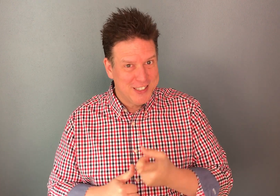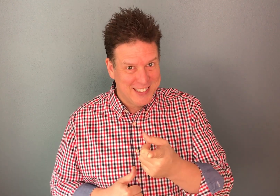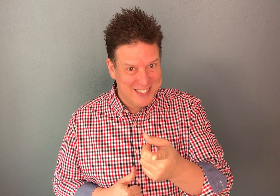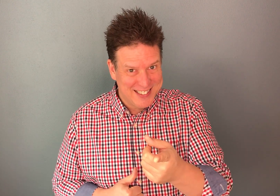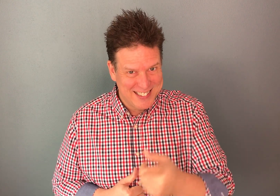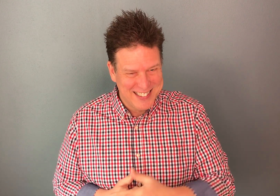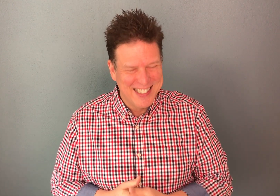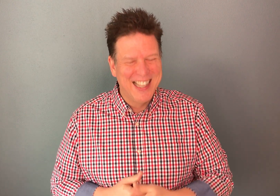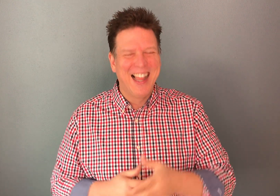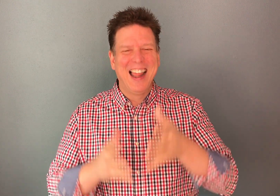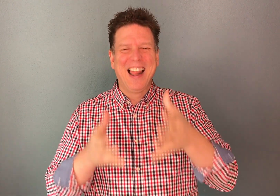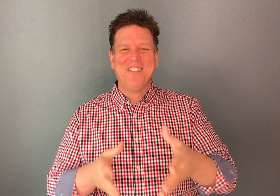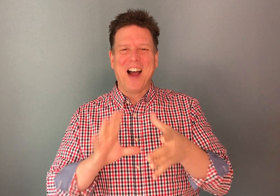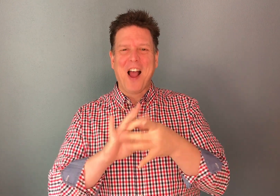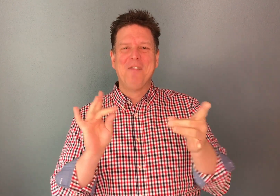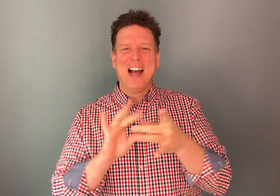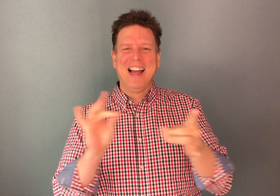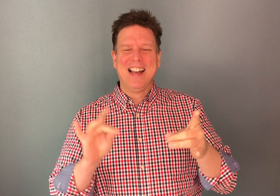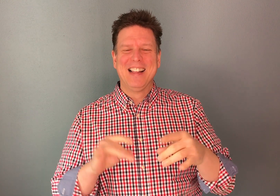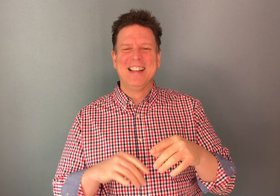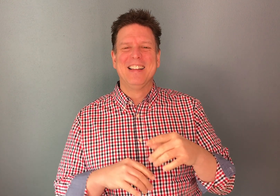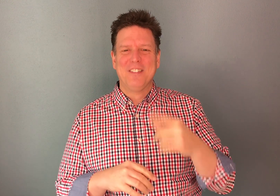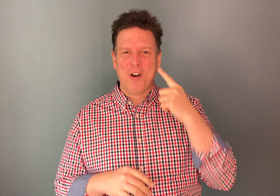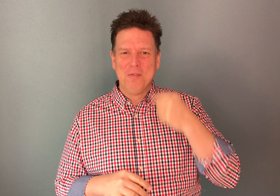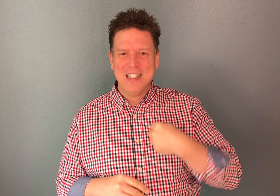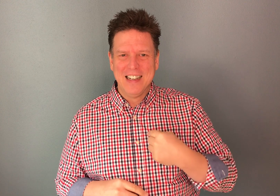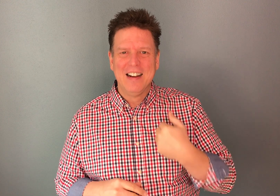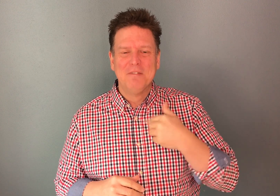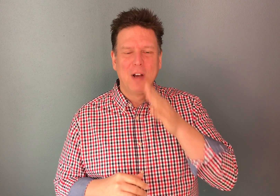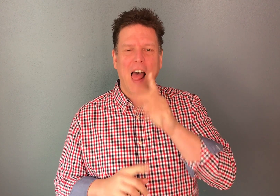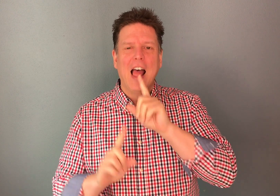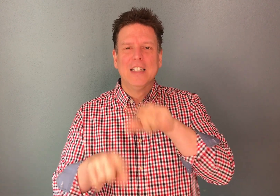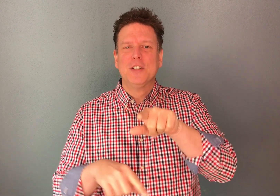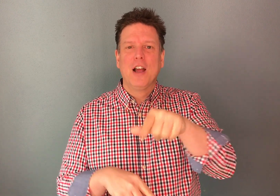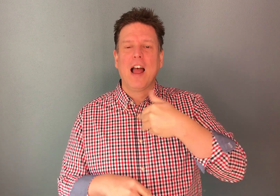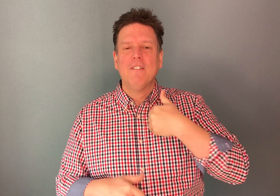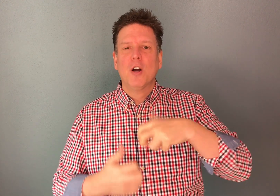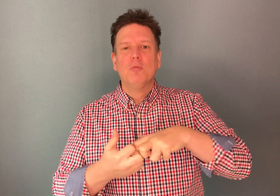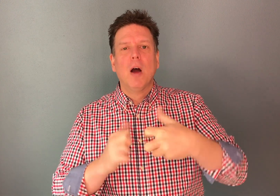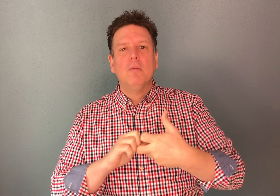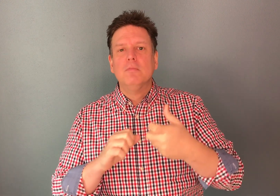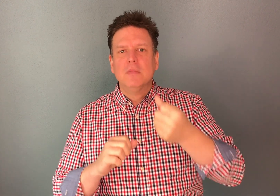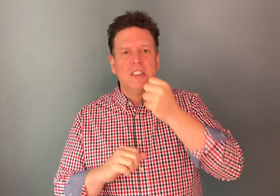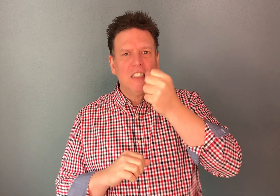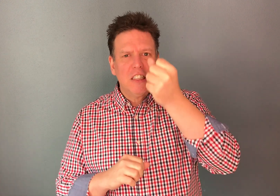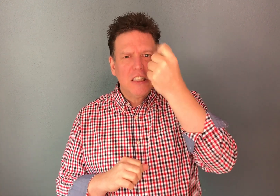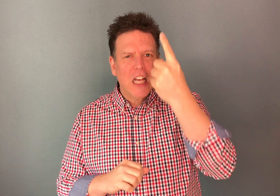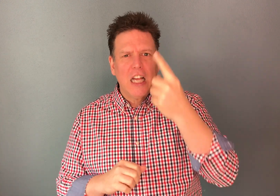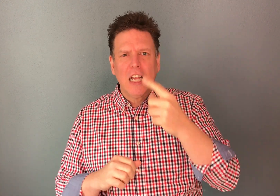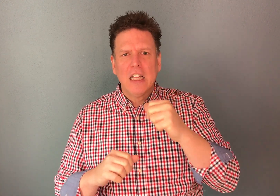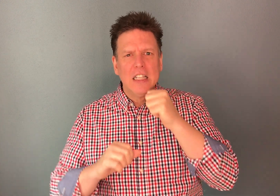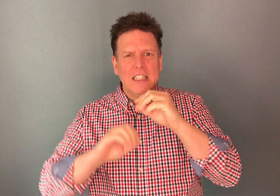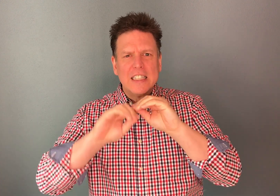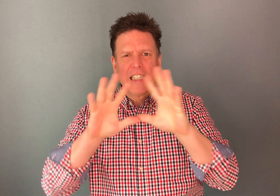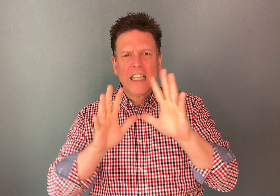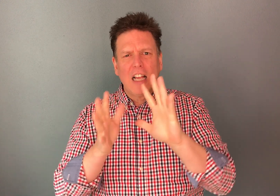until you tell me first. Leave a comment for me, and I'll answer you. If you have any problems understanding